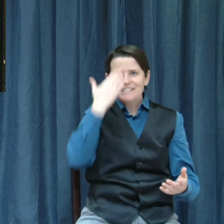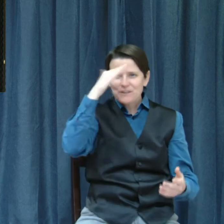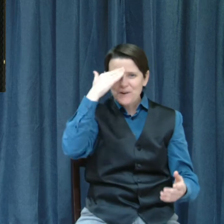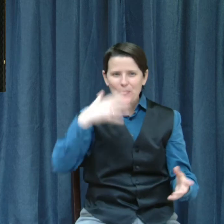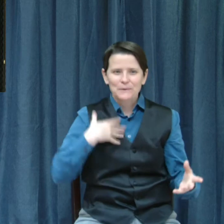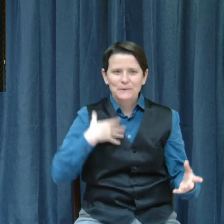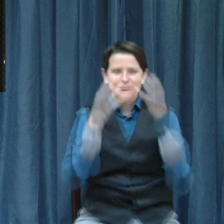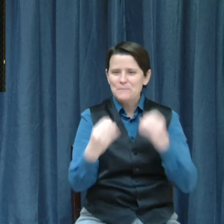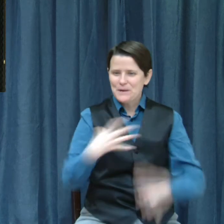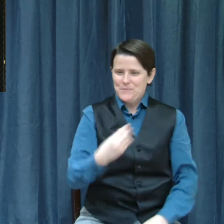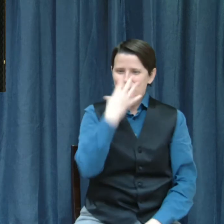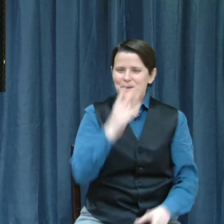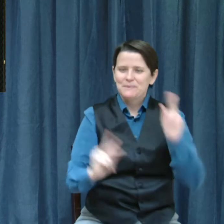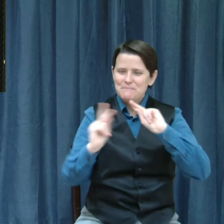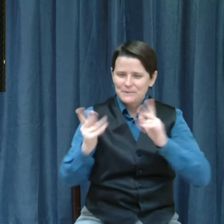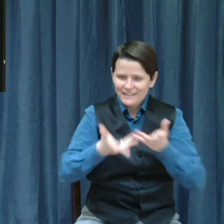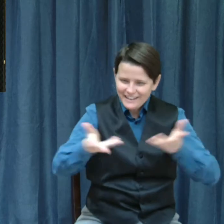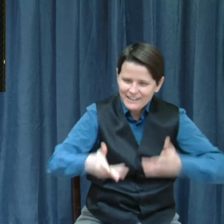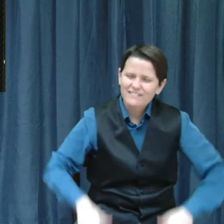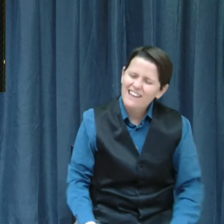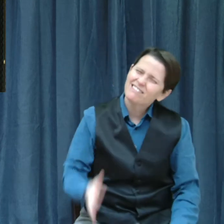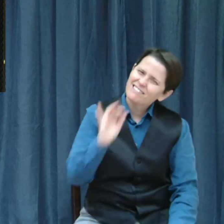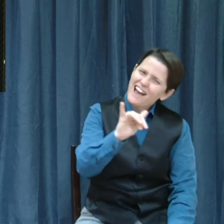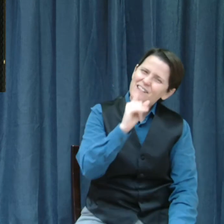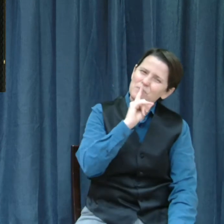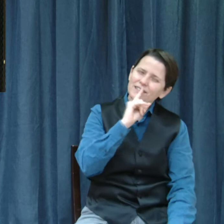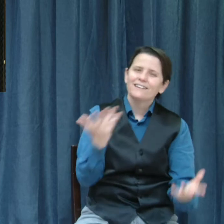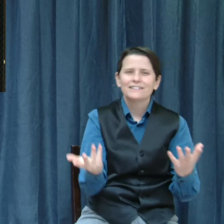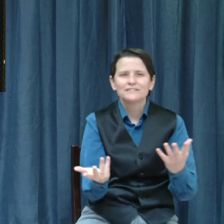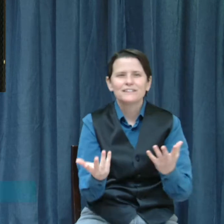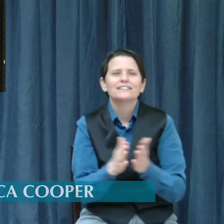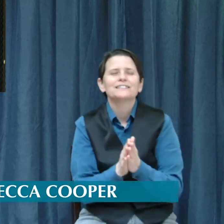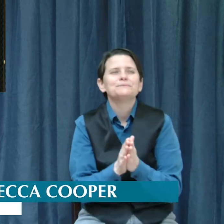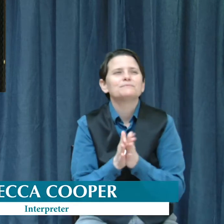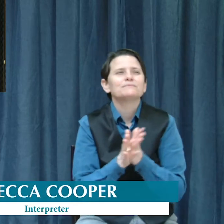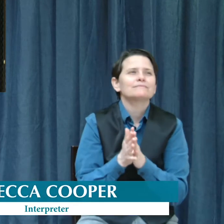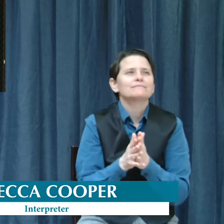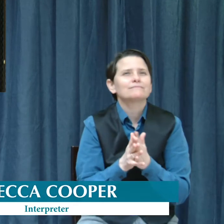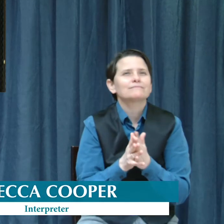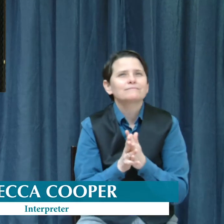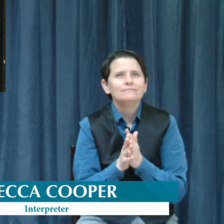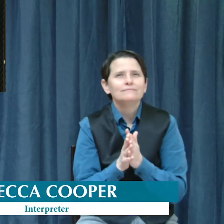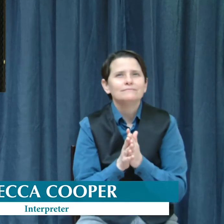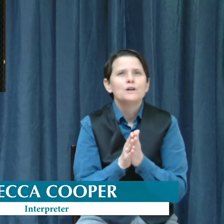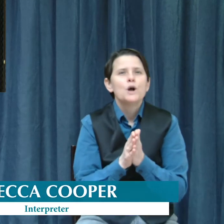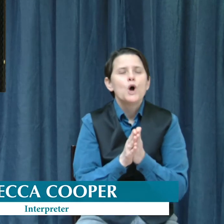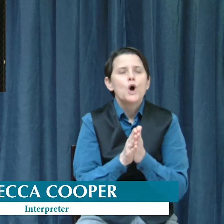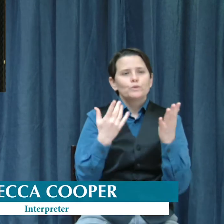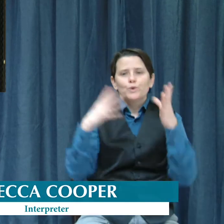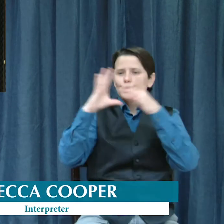here. That kind of brings us, as we kick off Black History Month,